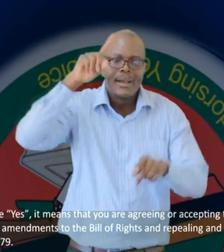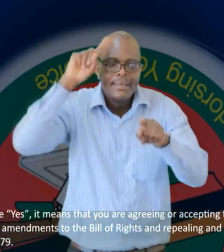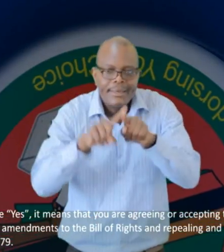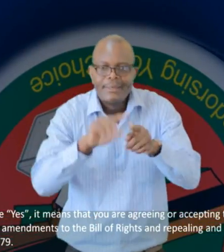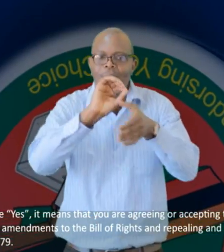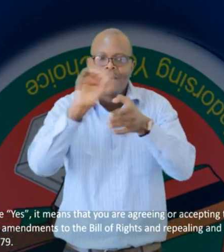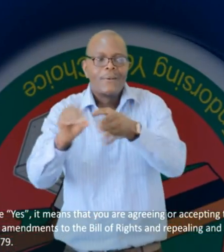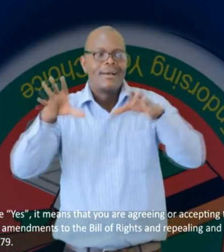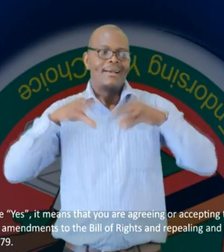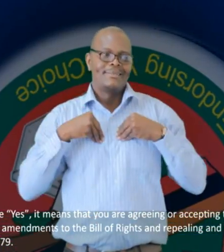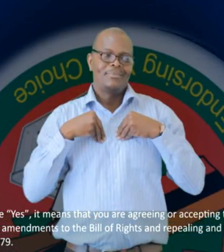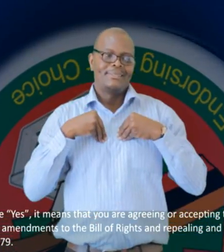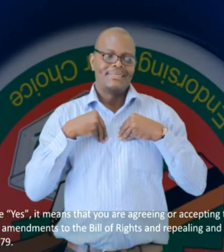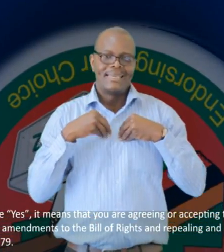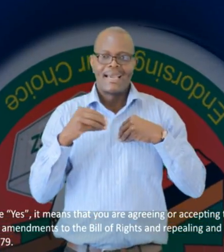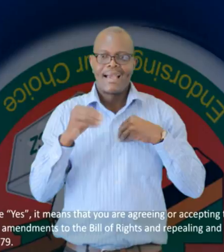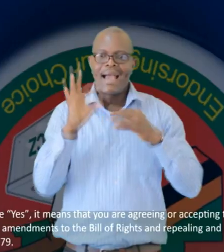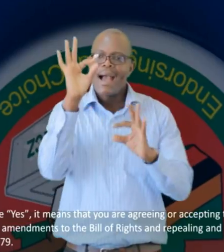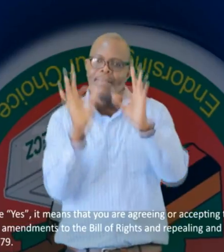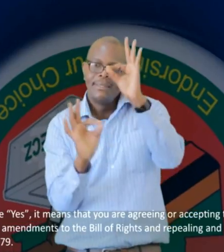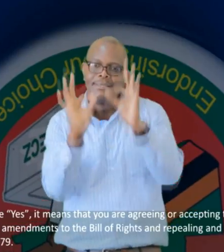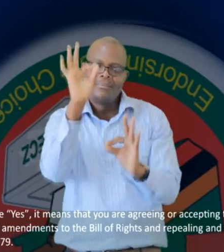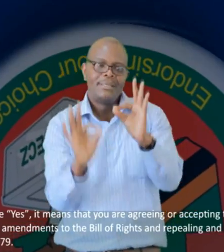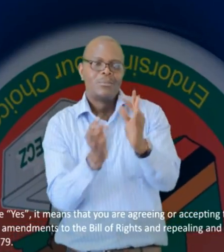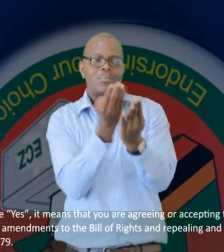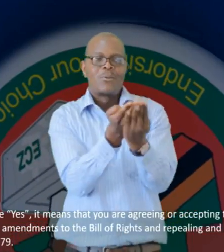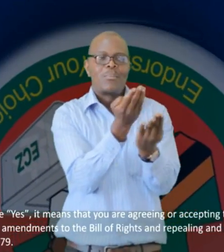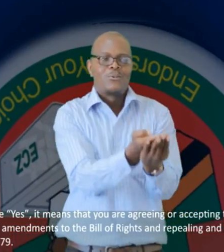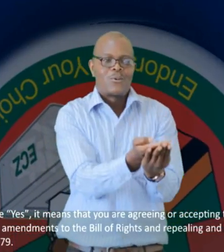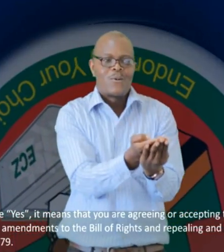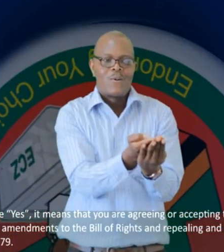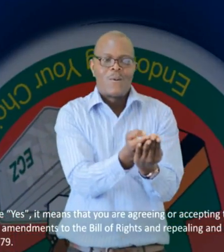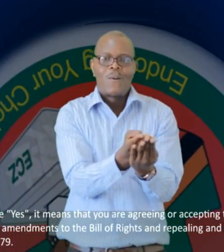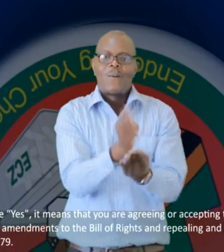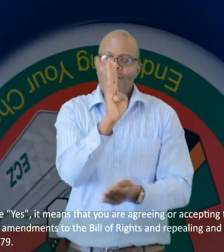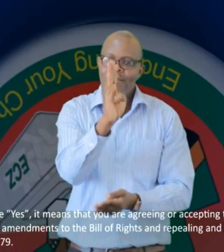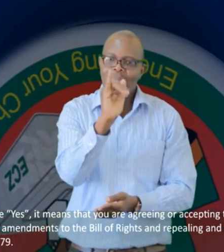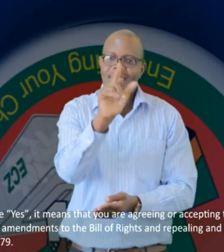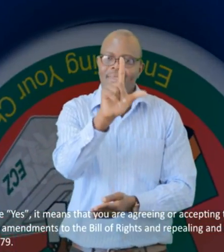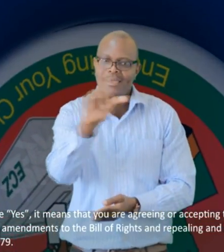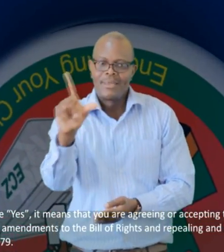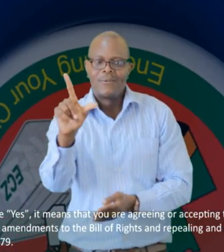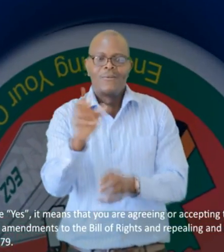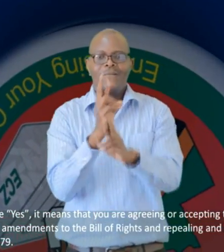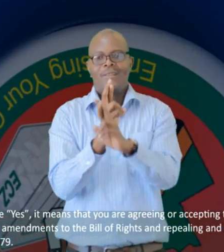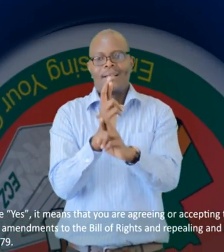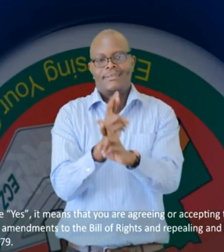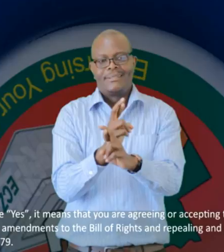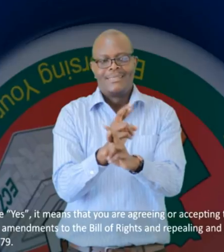are agreeing or accepting to the proposed amendments to the Bill of Rights and repealing and replacing of Article 79.